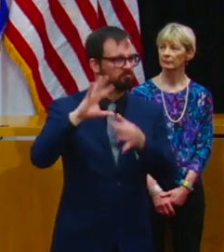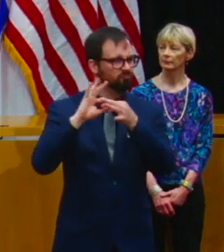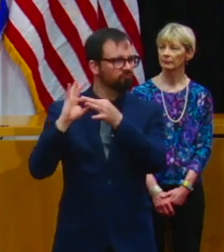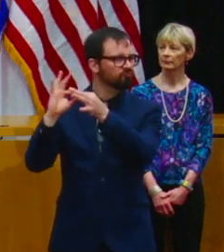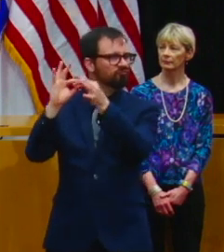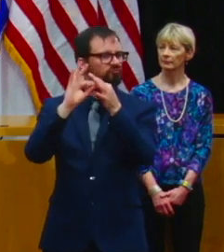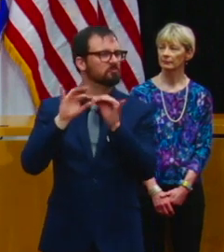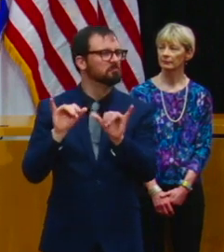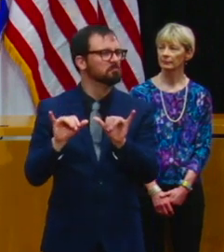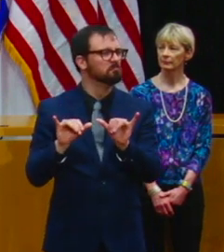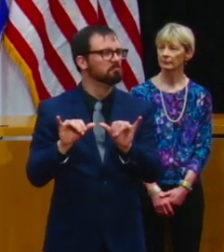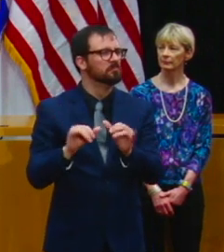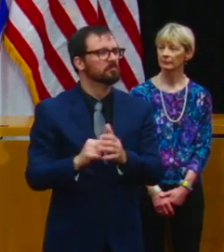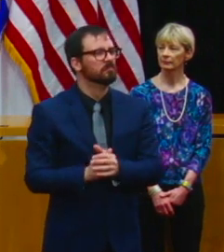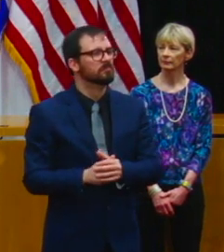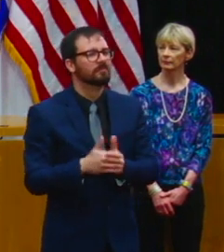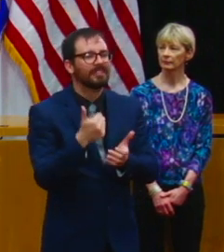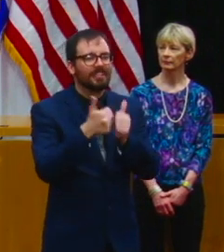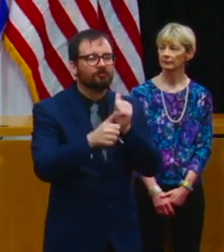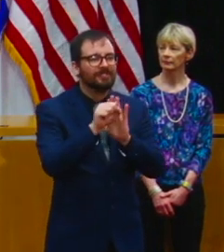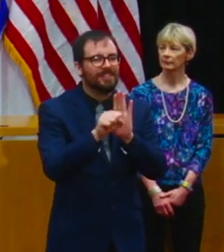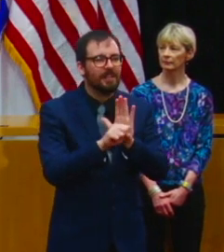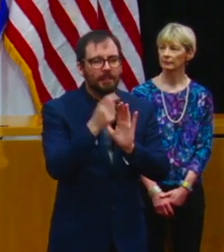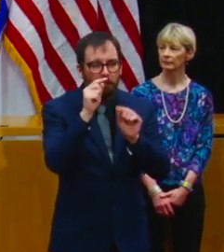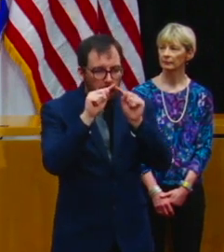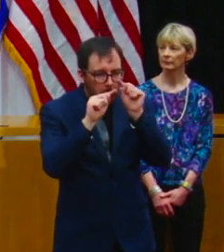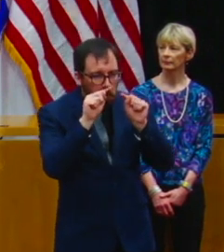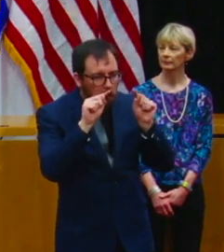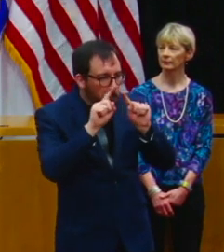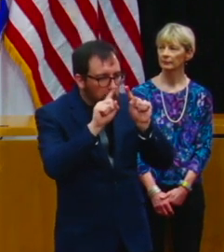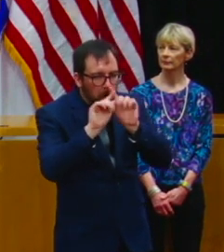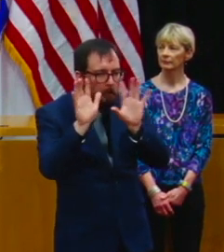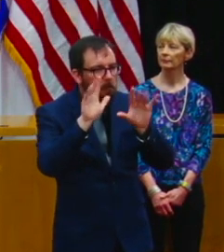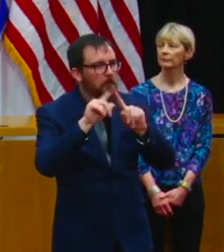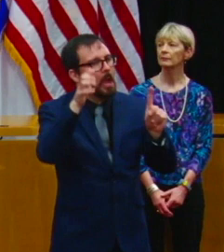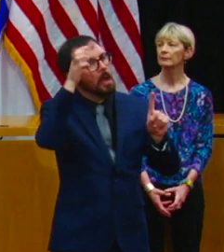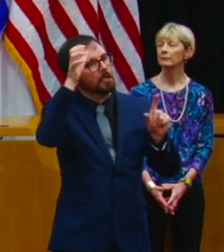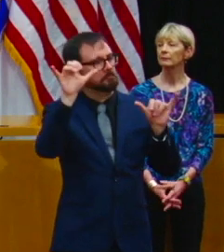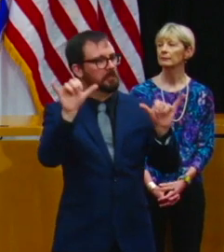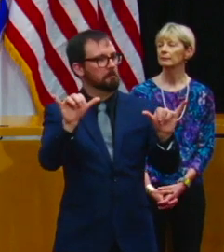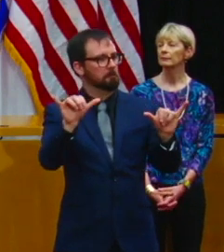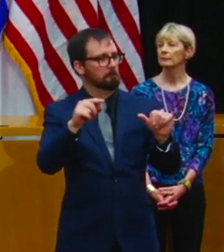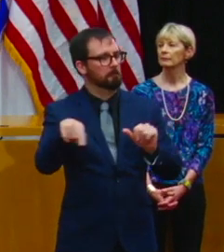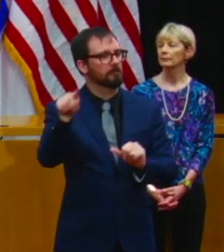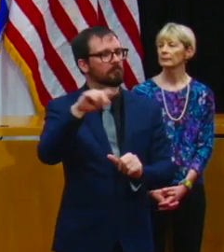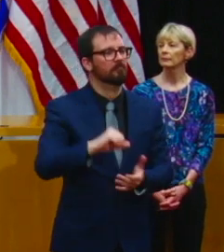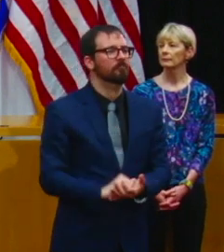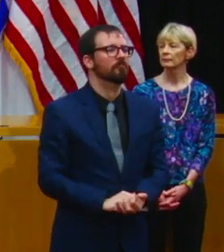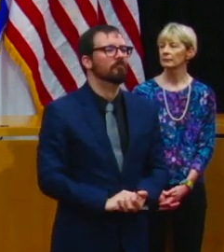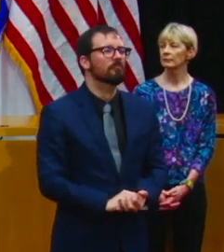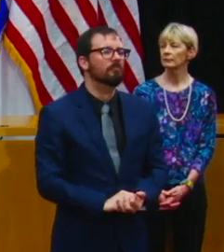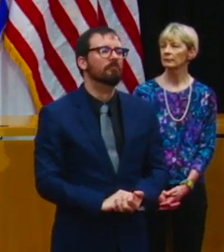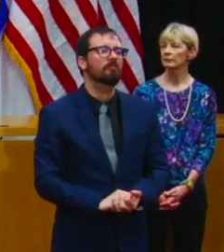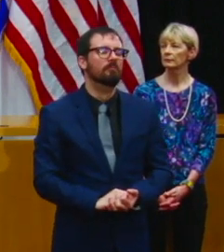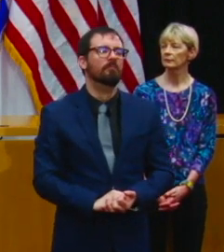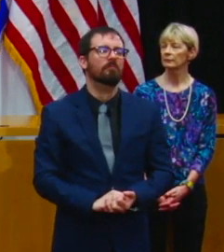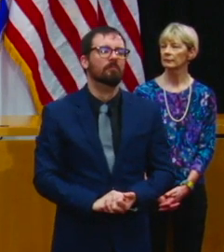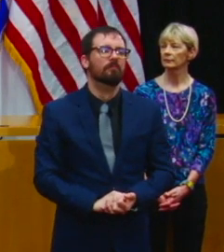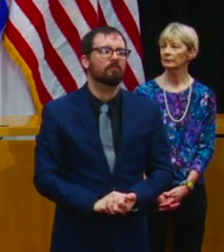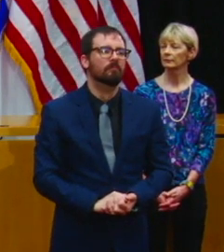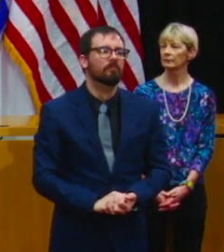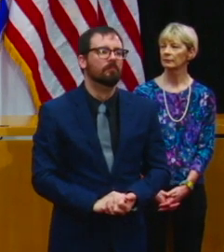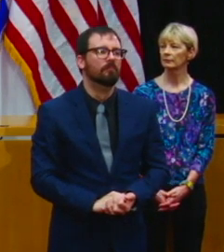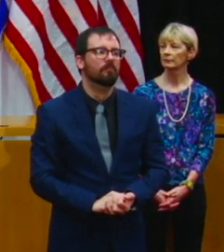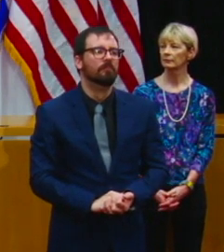upon the state. I mean, I said to you folks before that the difference between the words that are actually used